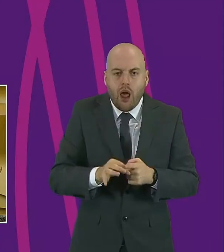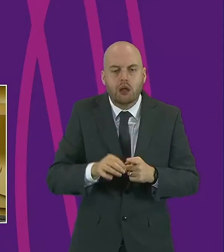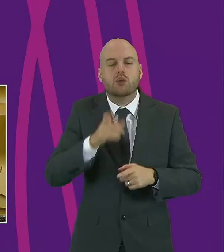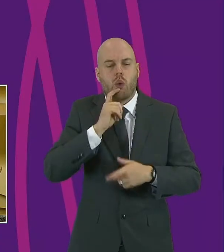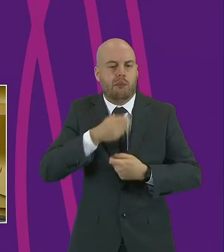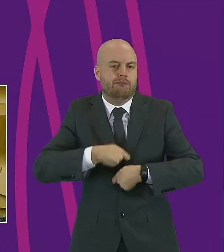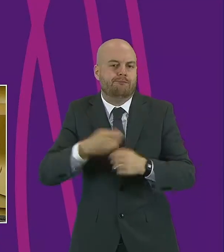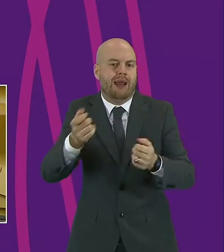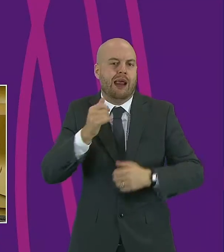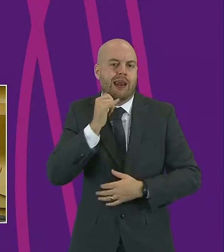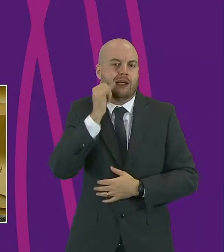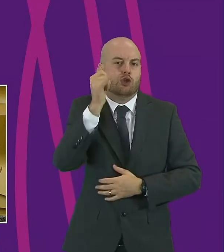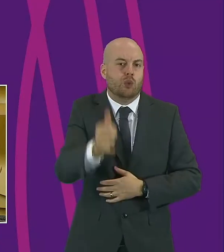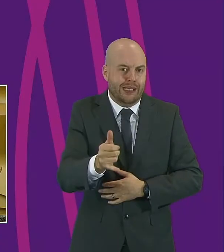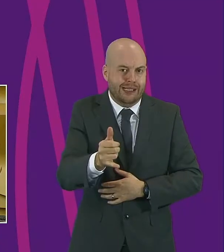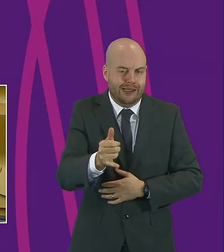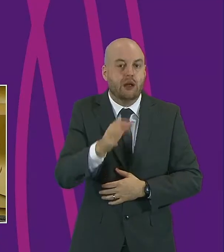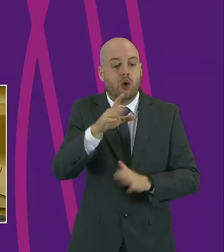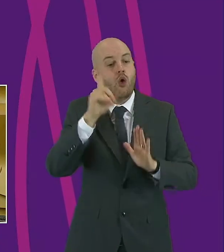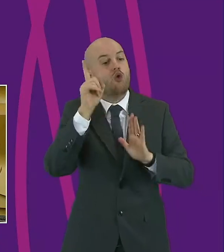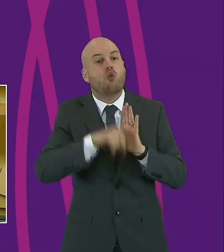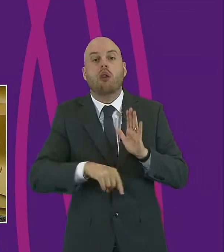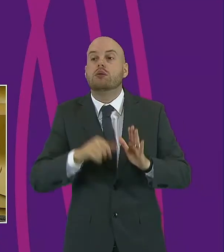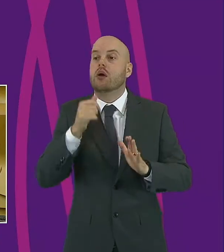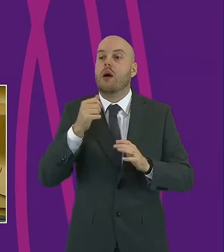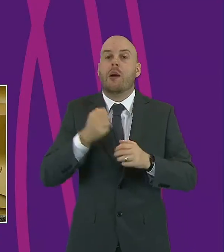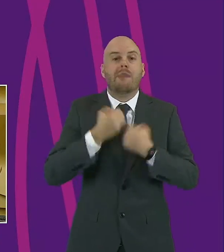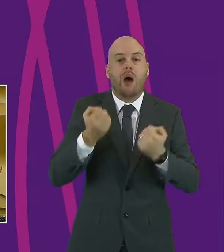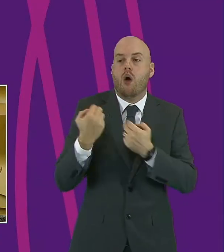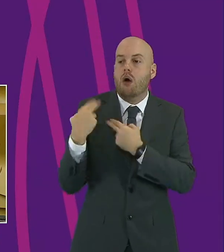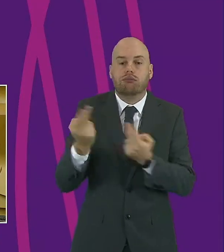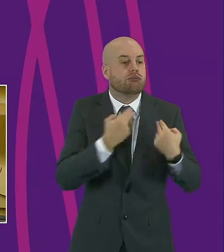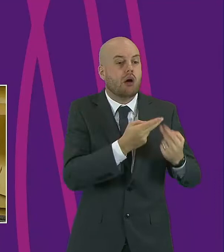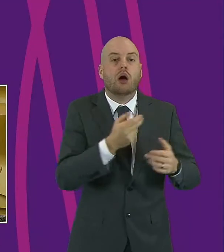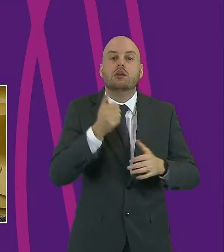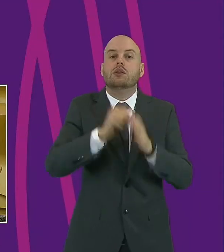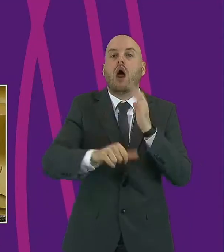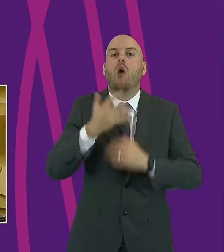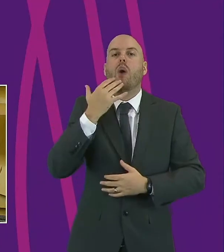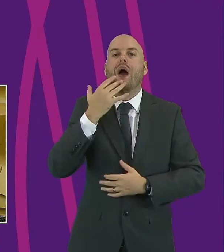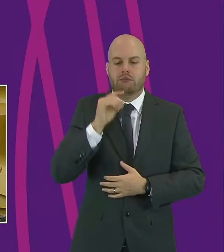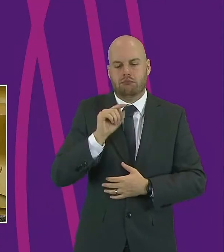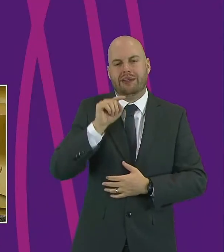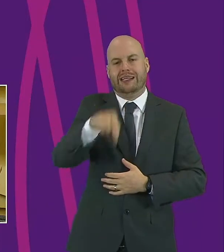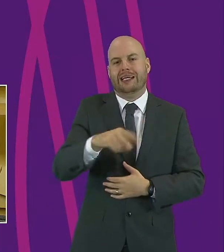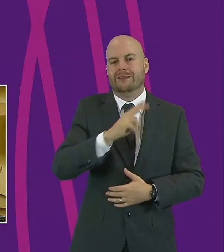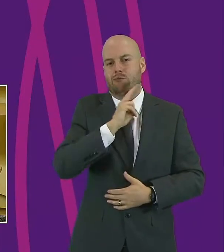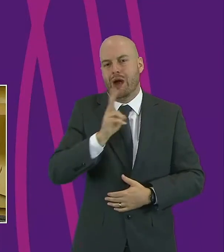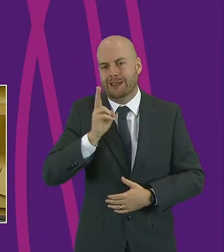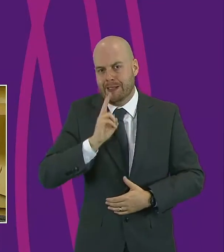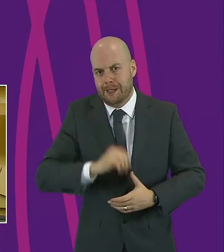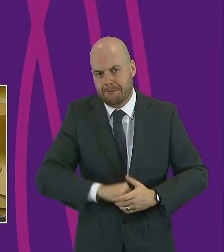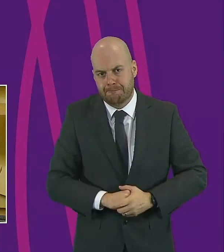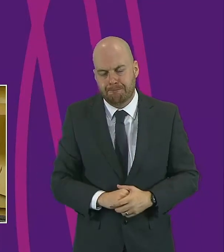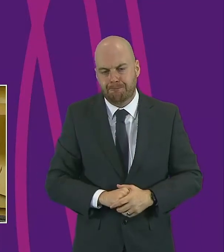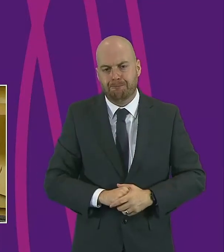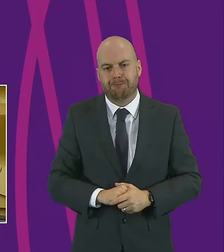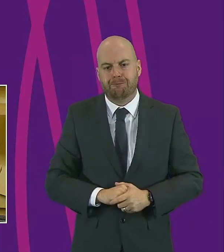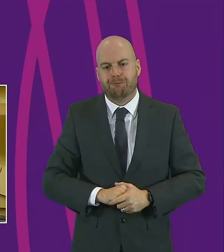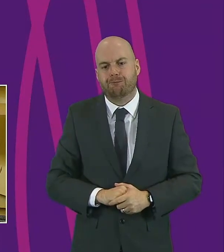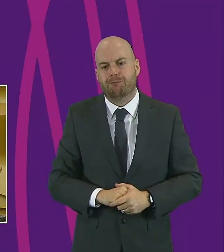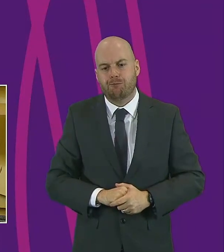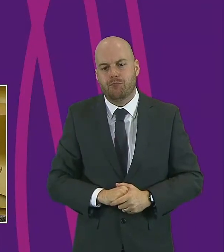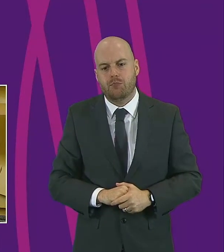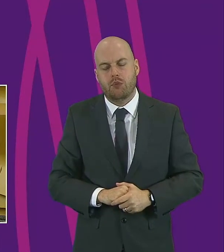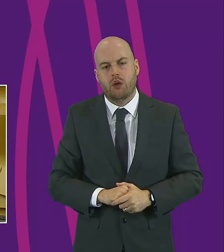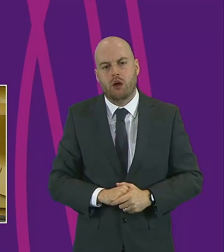force from next Friday, the 28th of August. Presiding Officer, the last 3 weeks have given us mixed